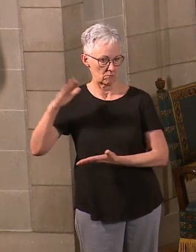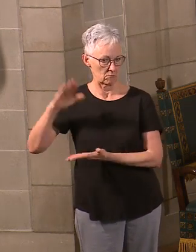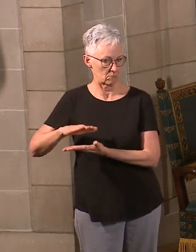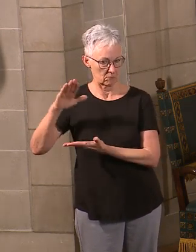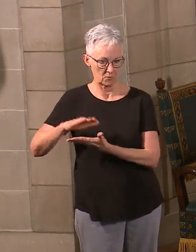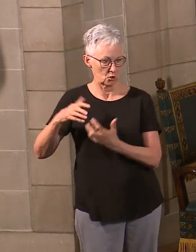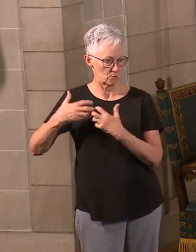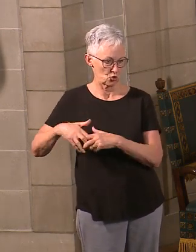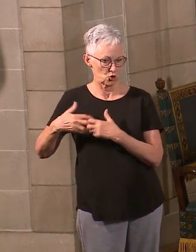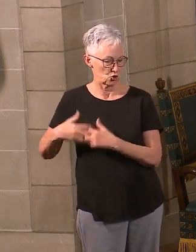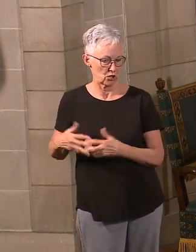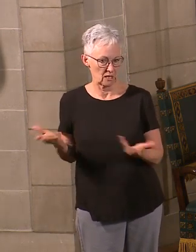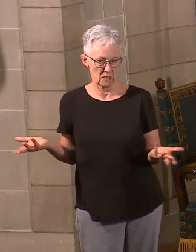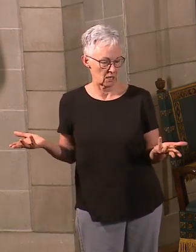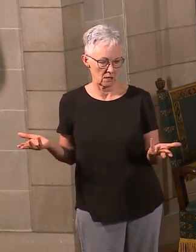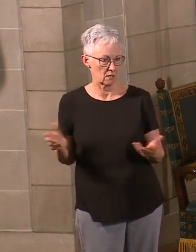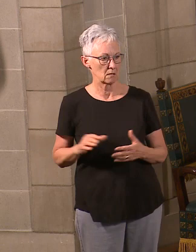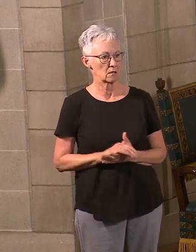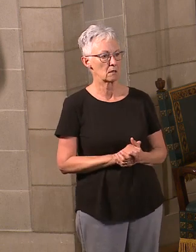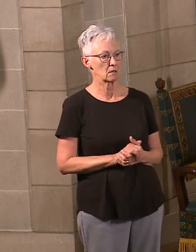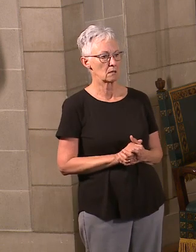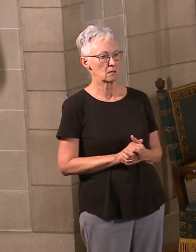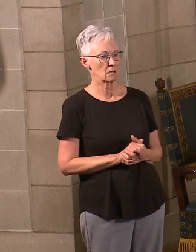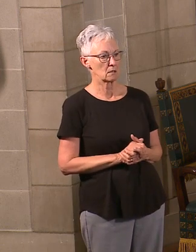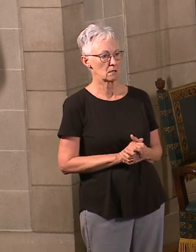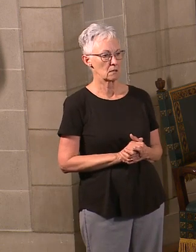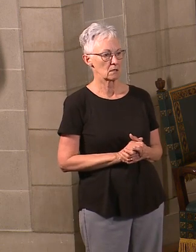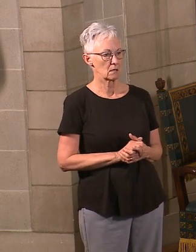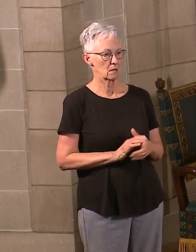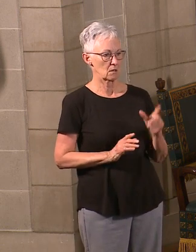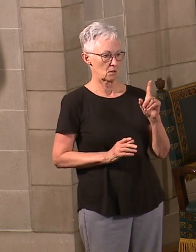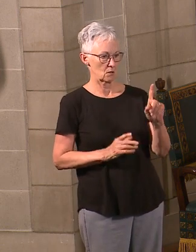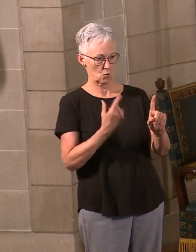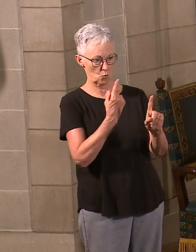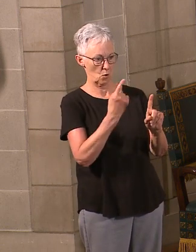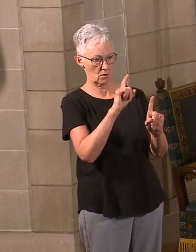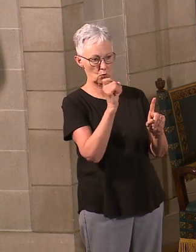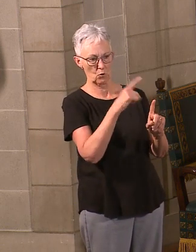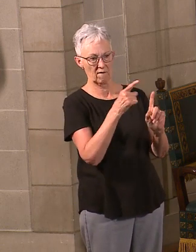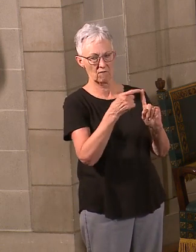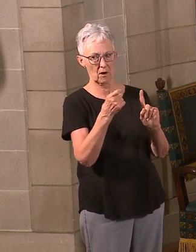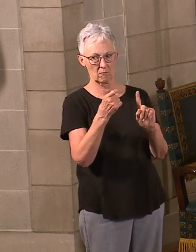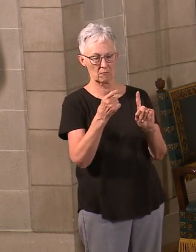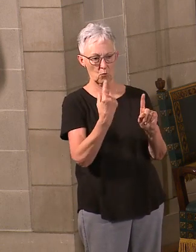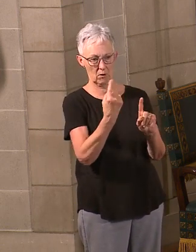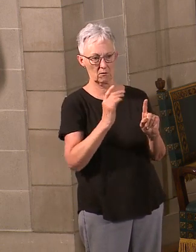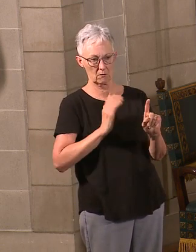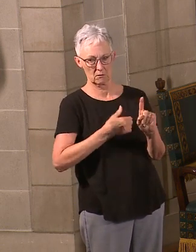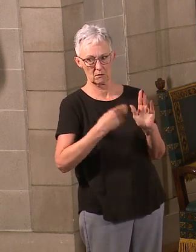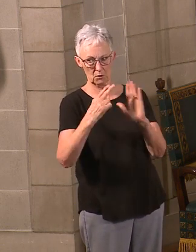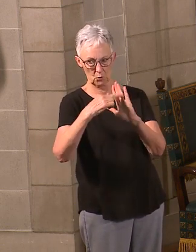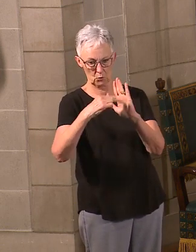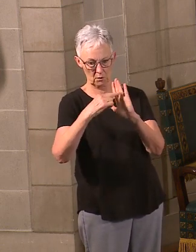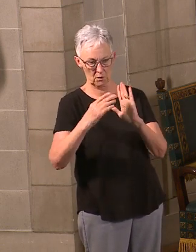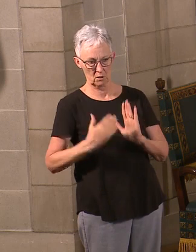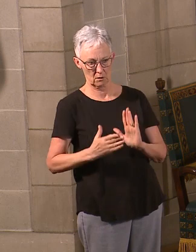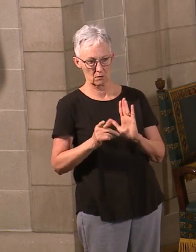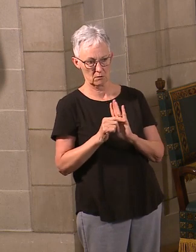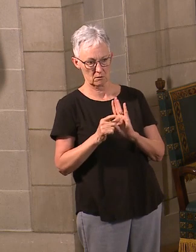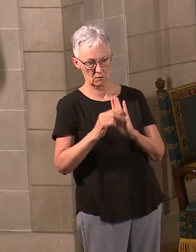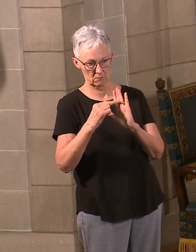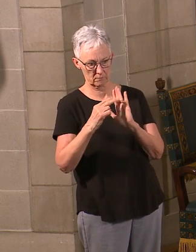need. And I had one reader question. I thought I had seen that. One reader question. He, as I recall, asked about